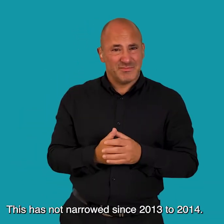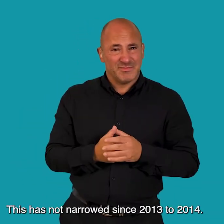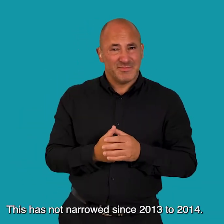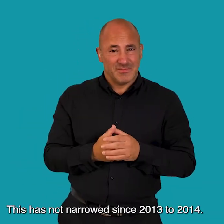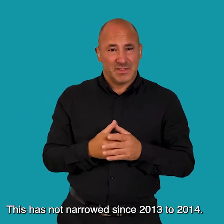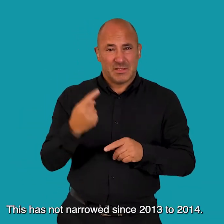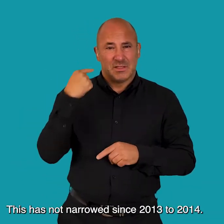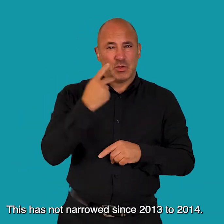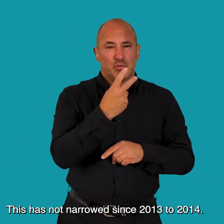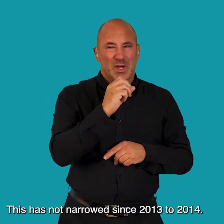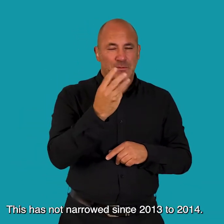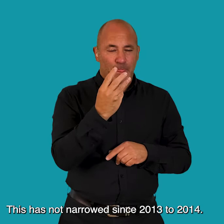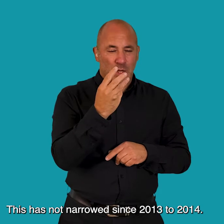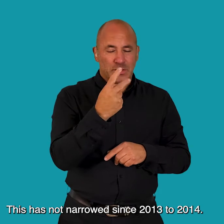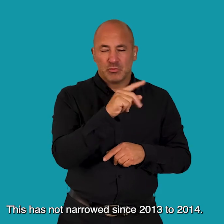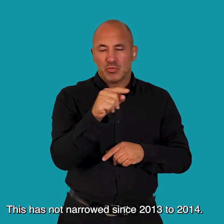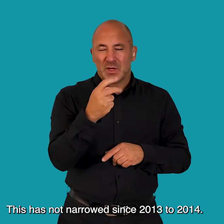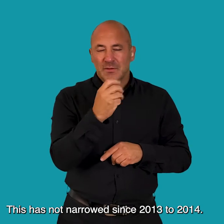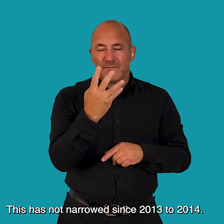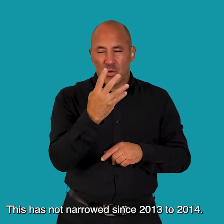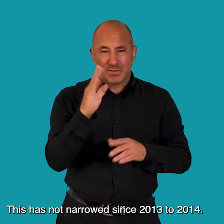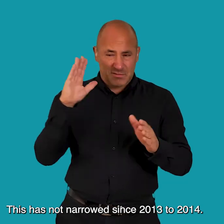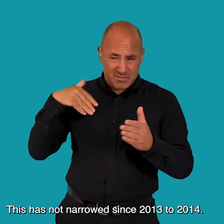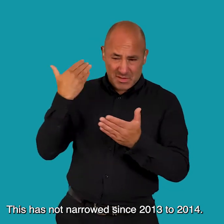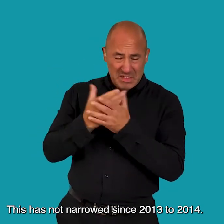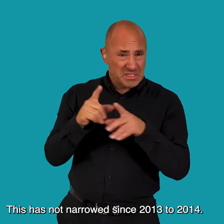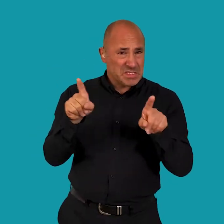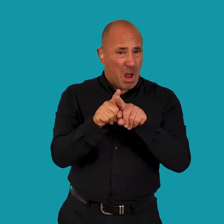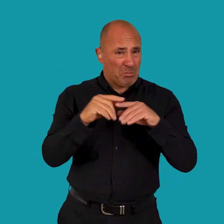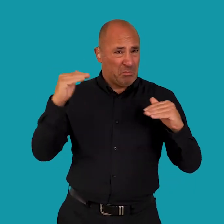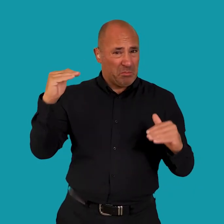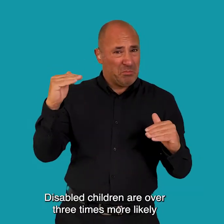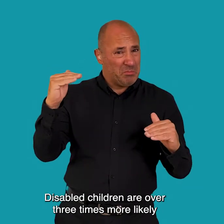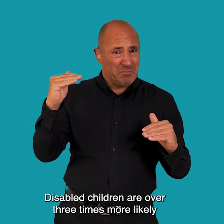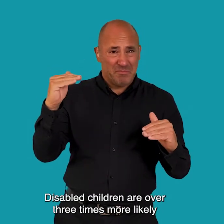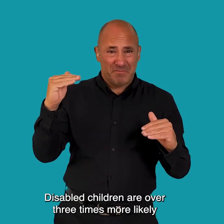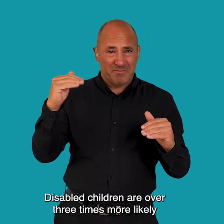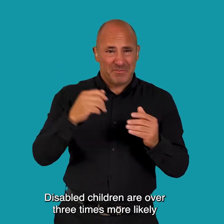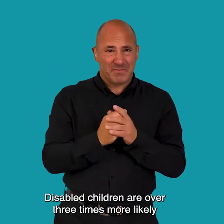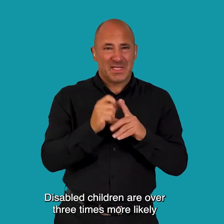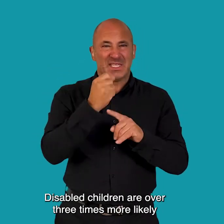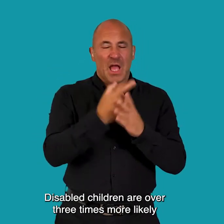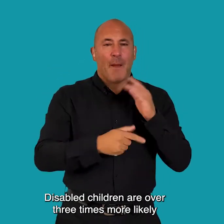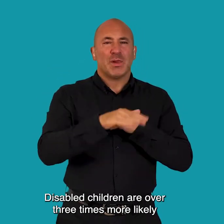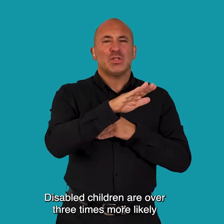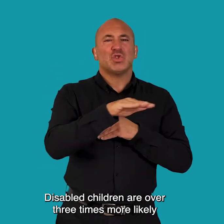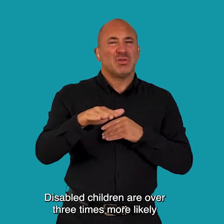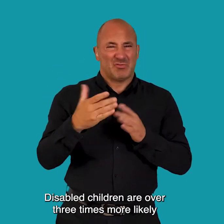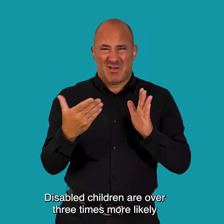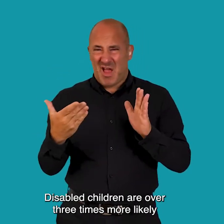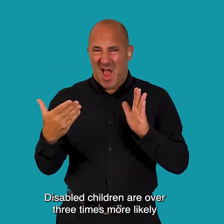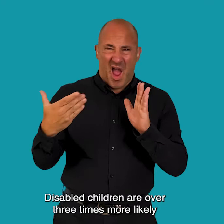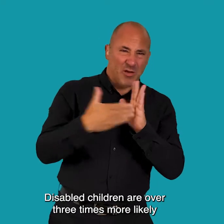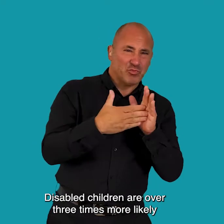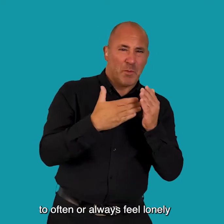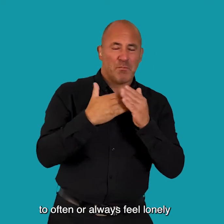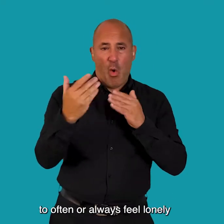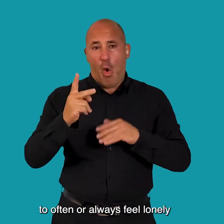not narrowed since 2013 to 14. Disabled children are over 3 times more likely to often